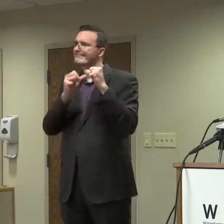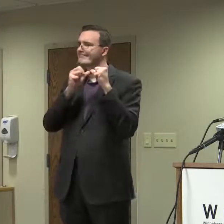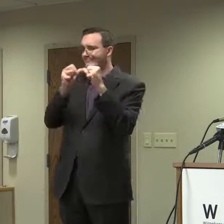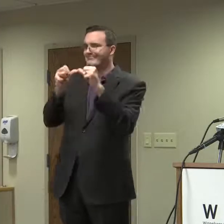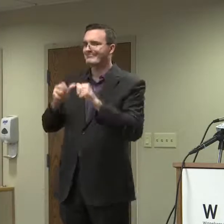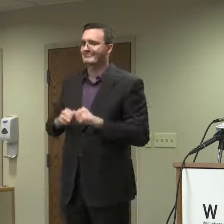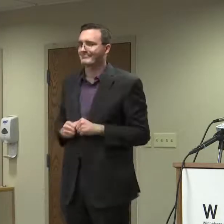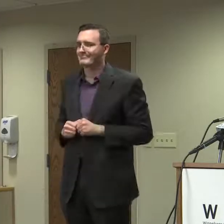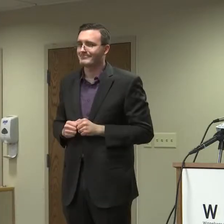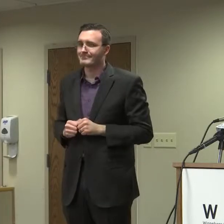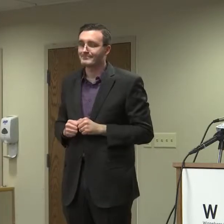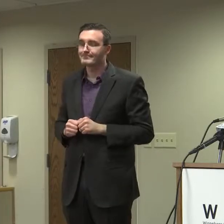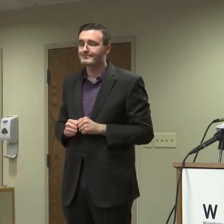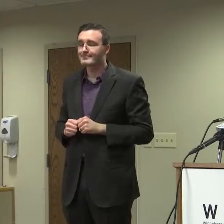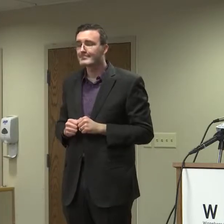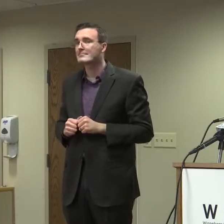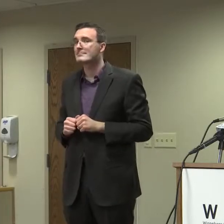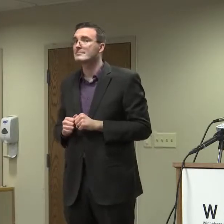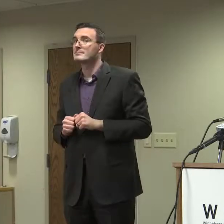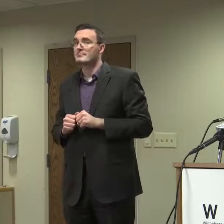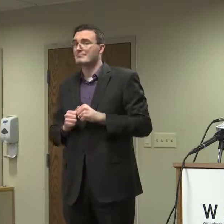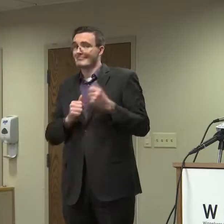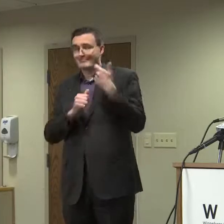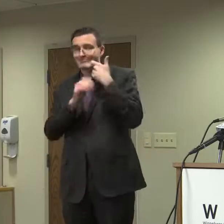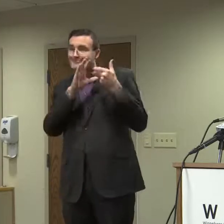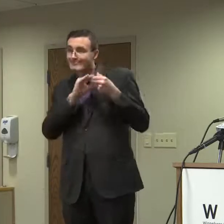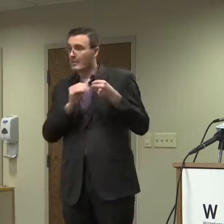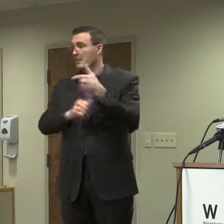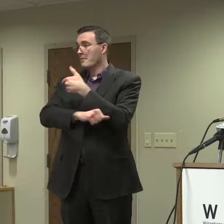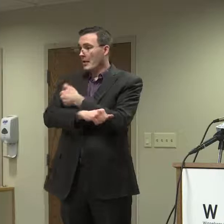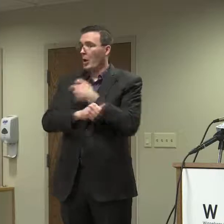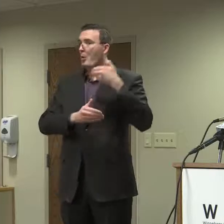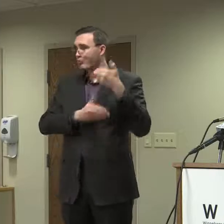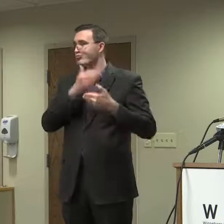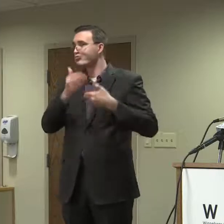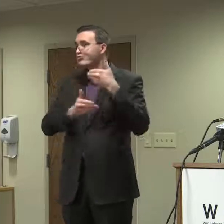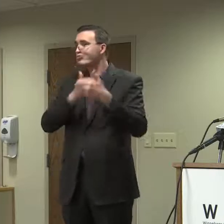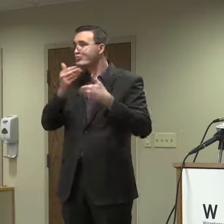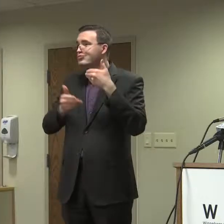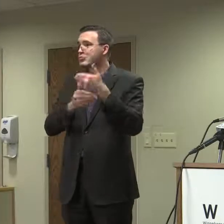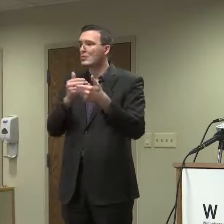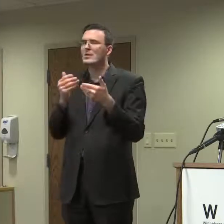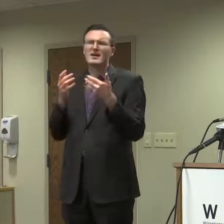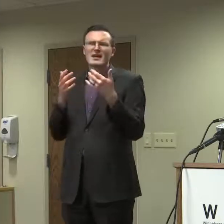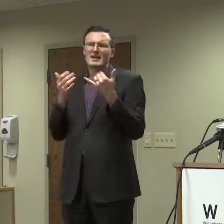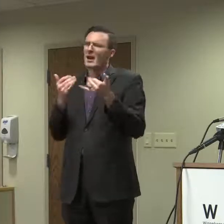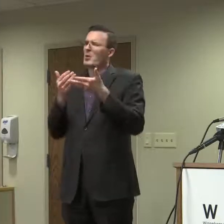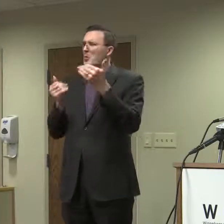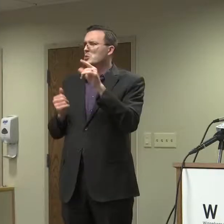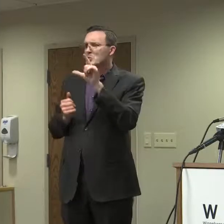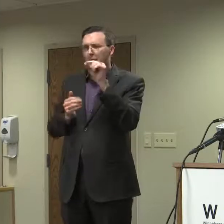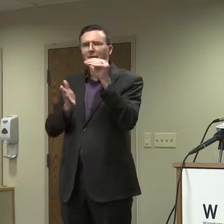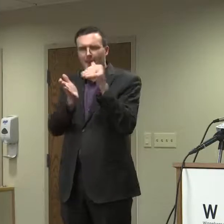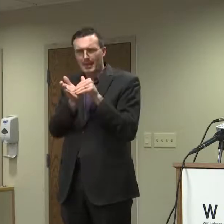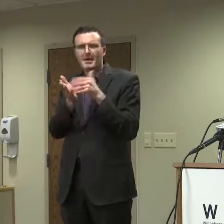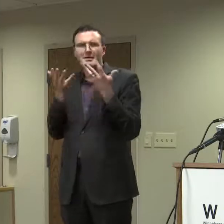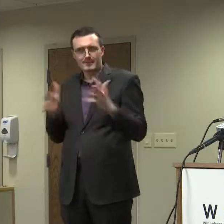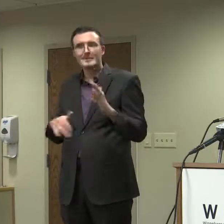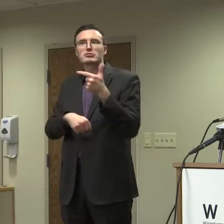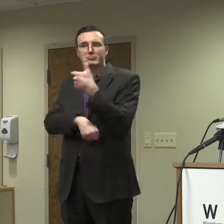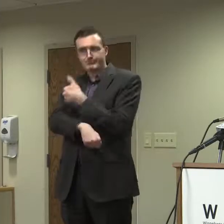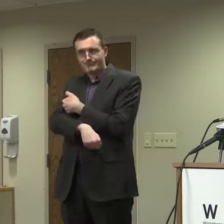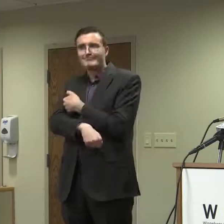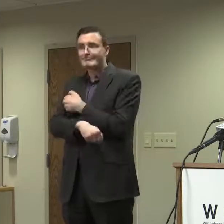that vaccinations continue to progress. I think we are now nearing 20,000 residents in the county who've received the